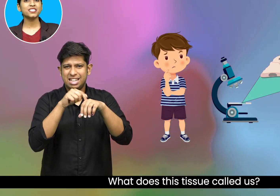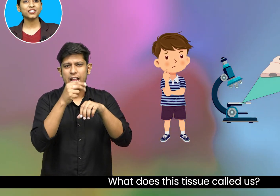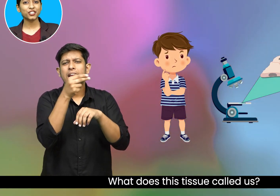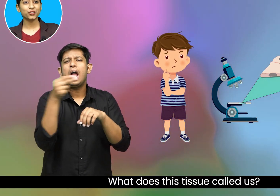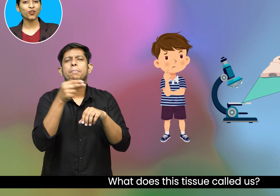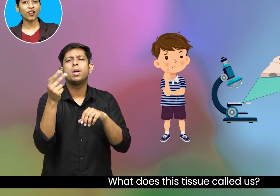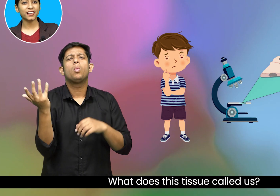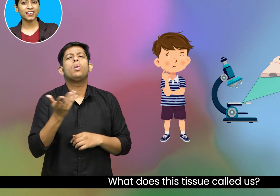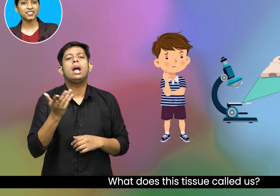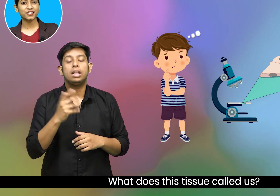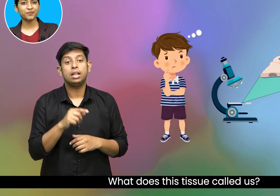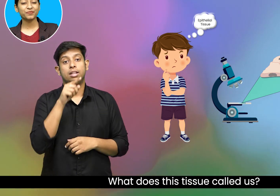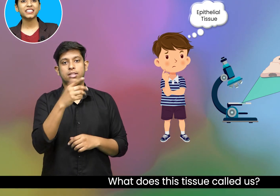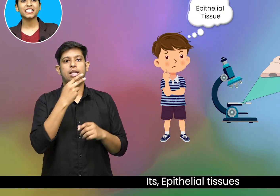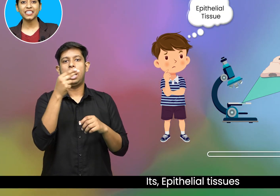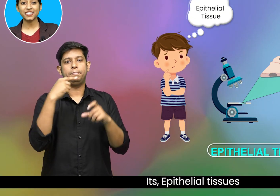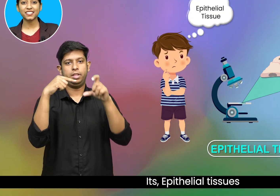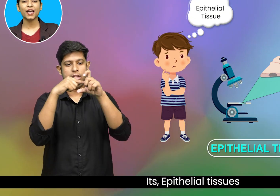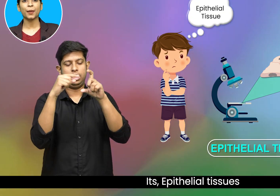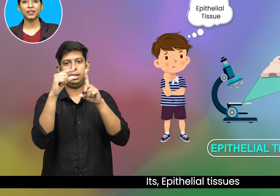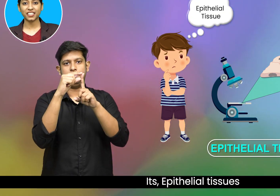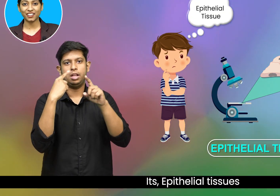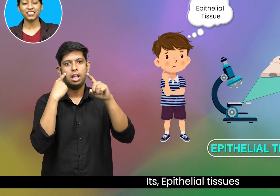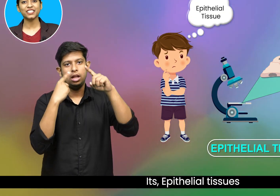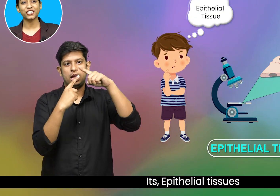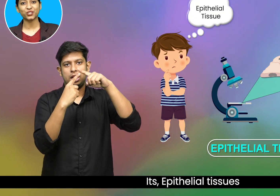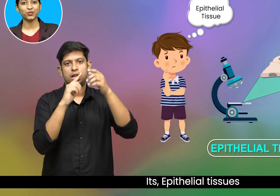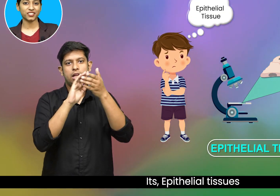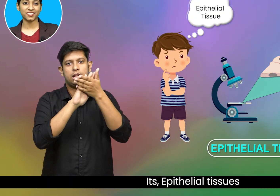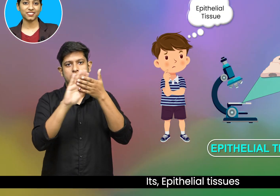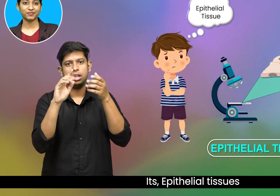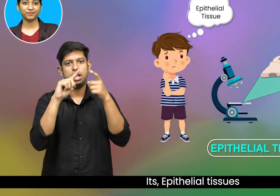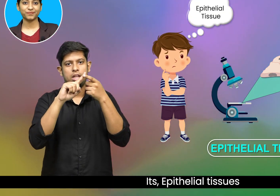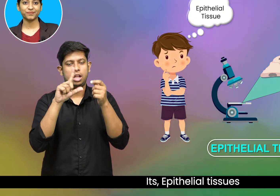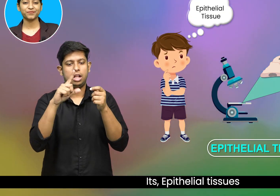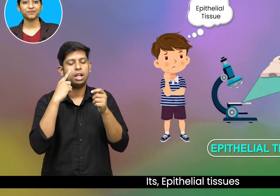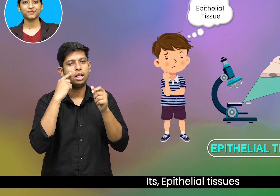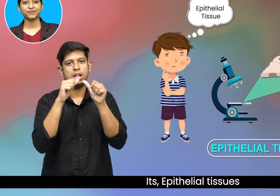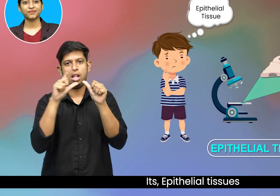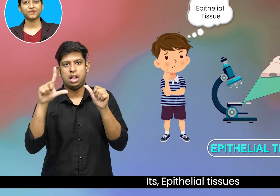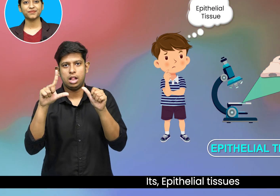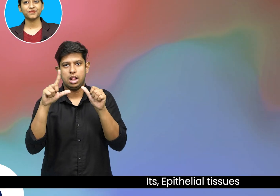What is this tissue called as? It's epithelial tissues.